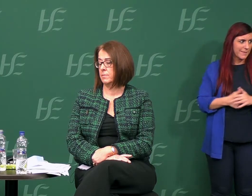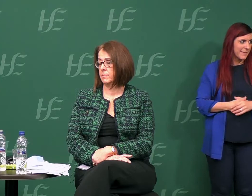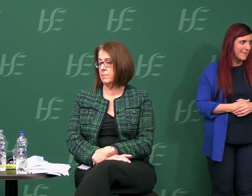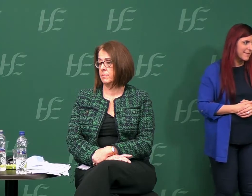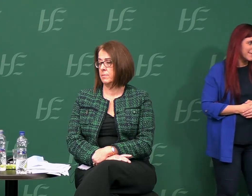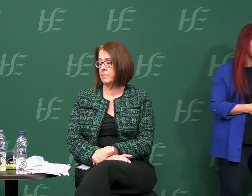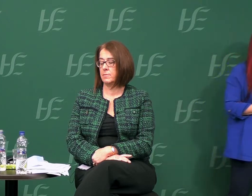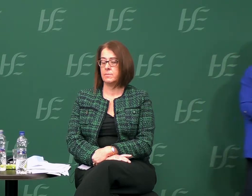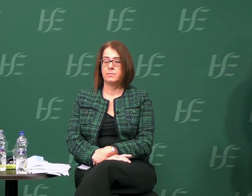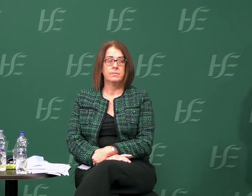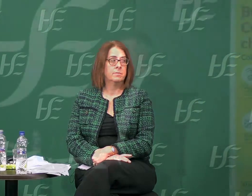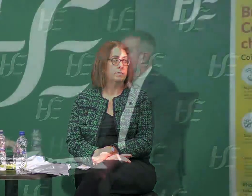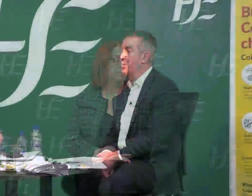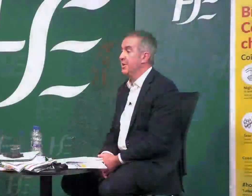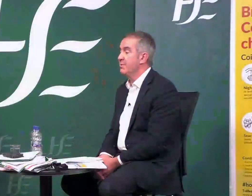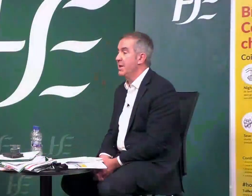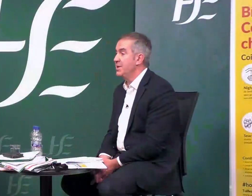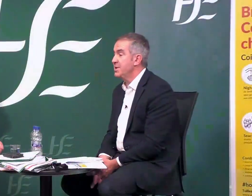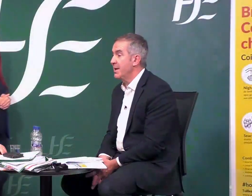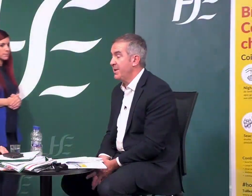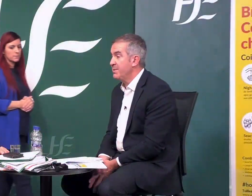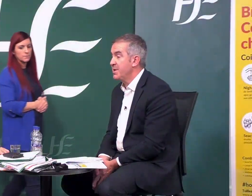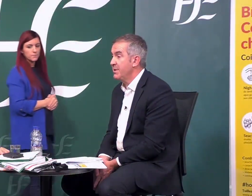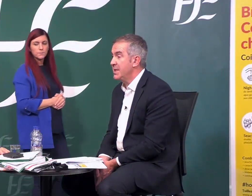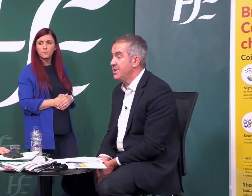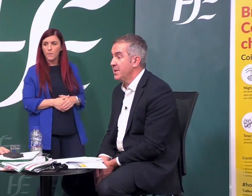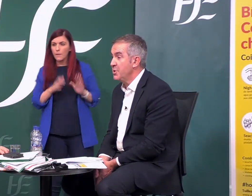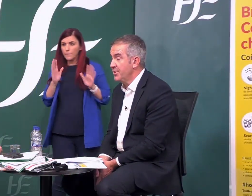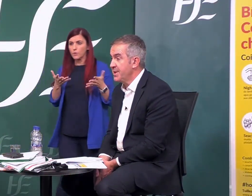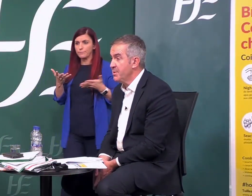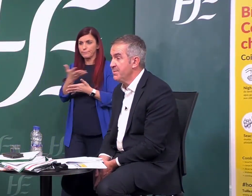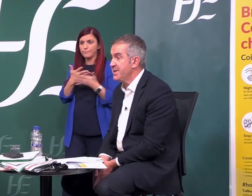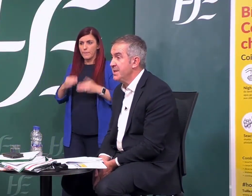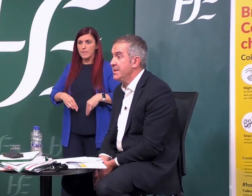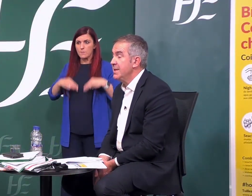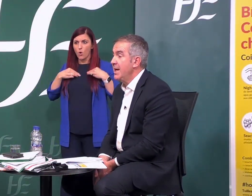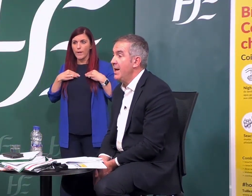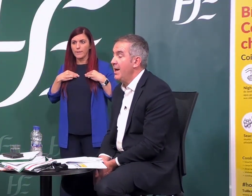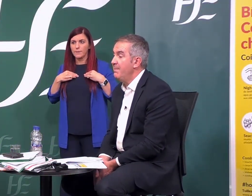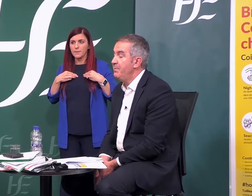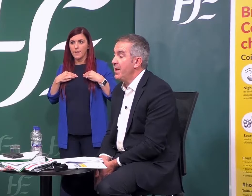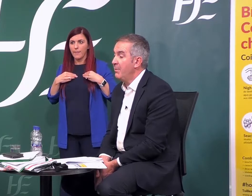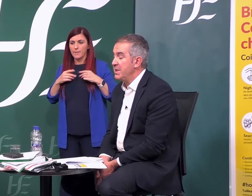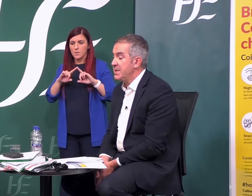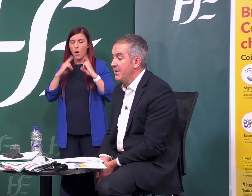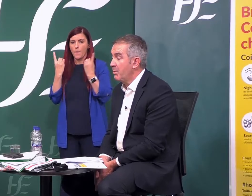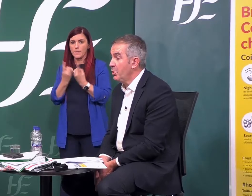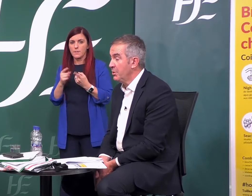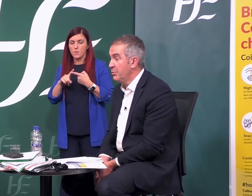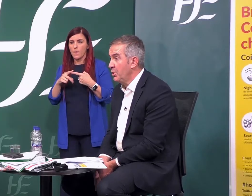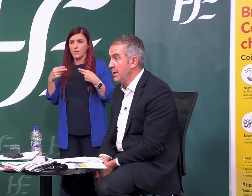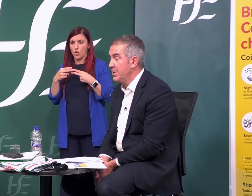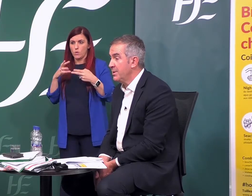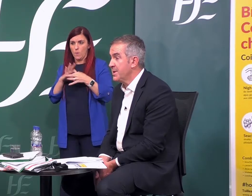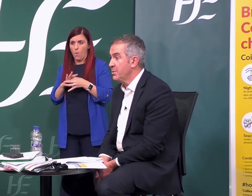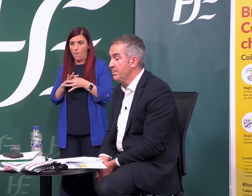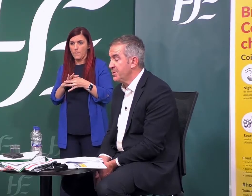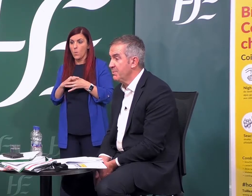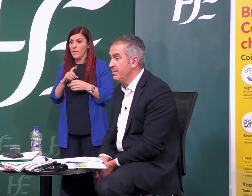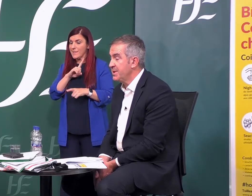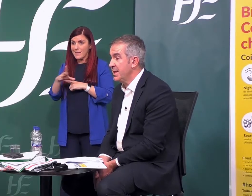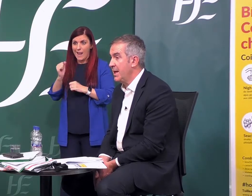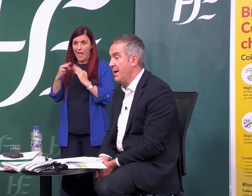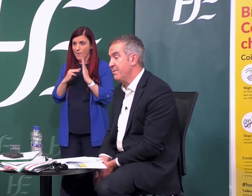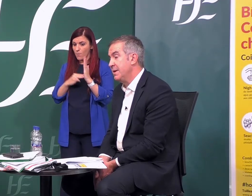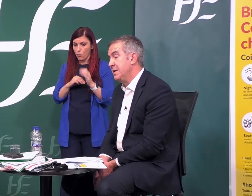the serial testing, we had discussions with the department this morning in relation to that. That was serial testing in nursing homes. And we still have a programme rolling in nursing homes.